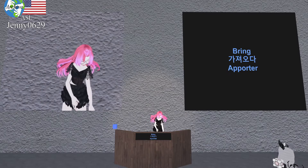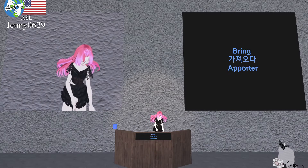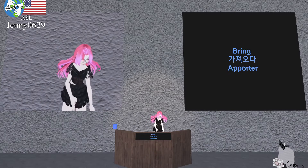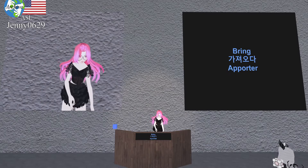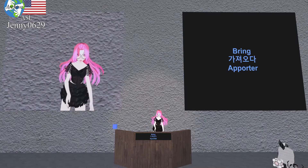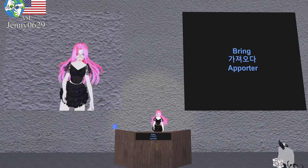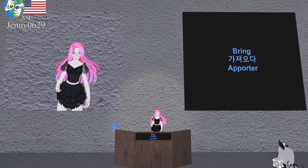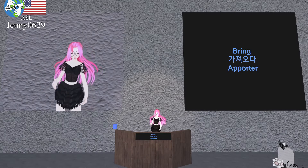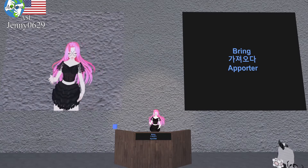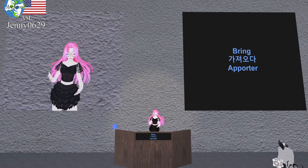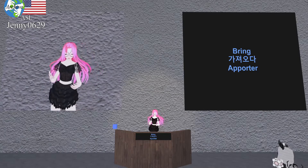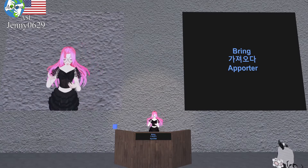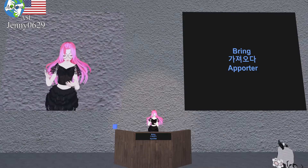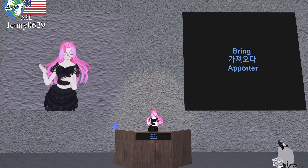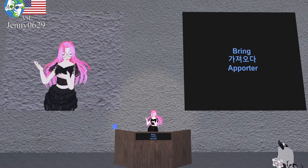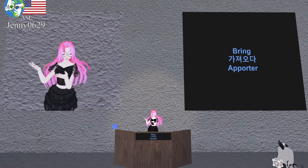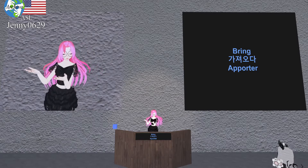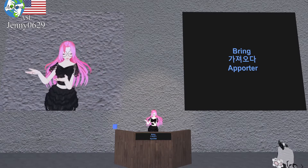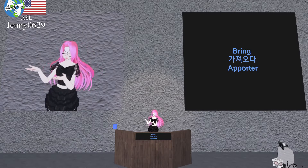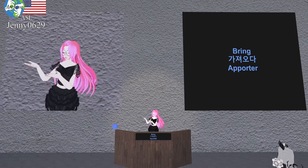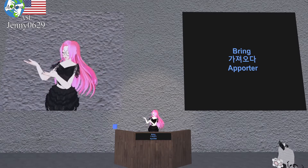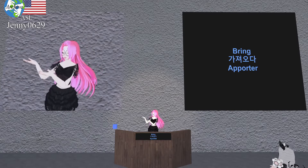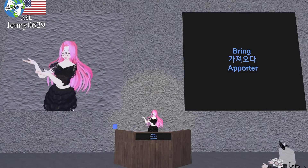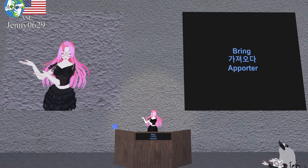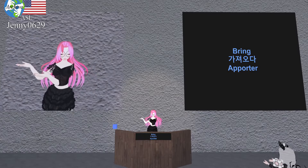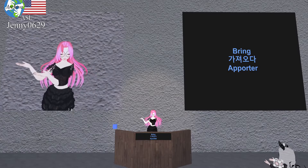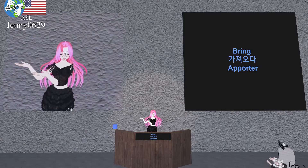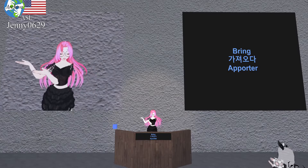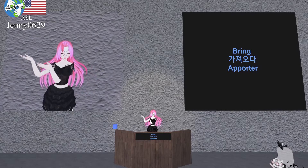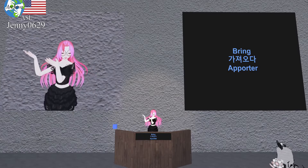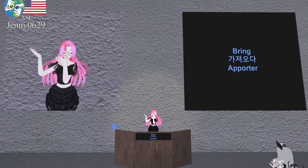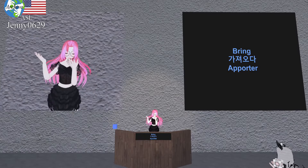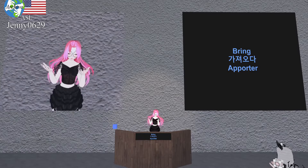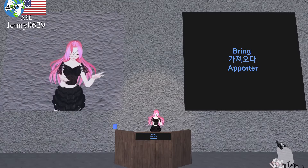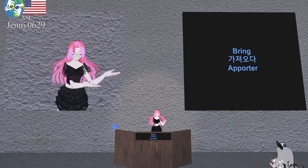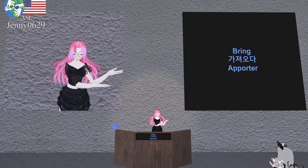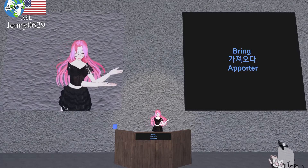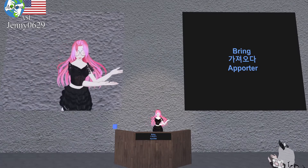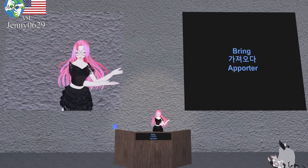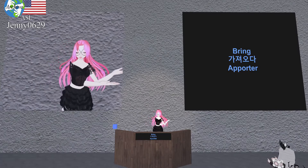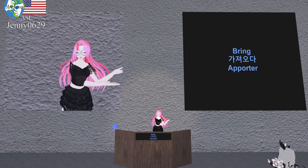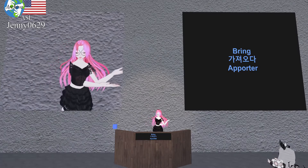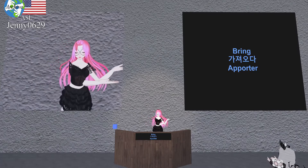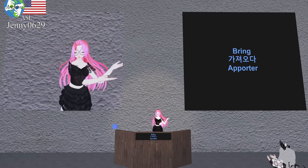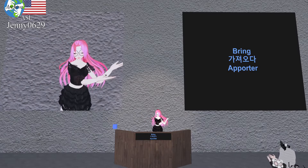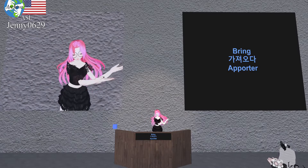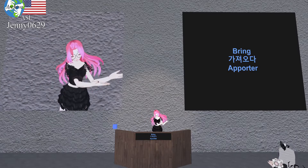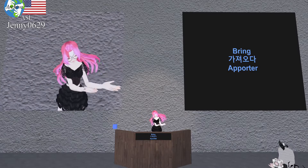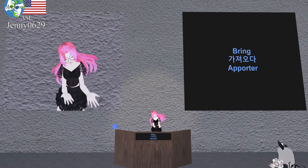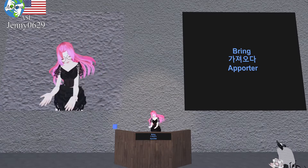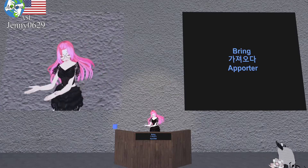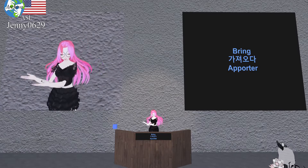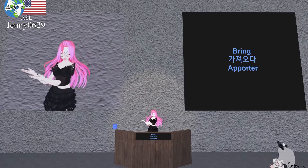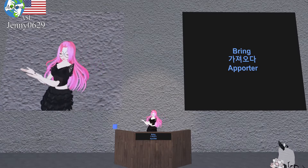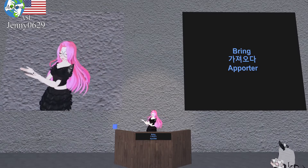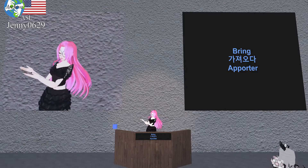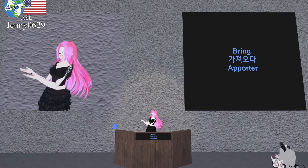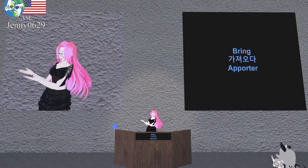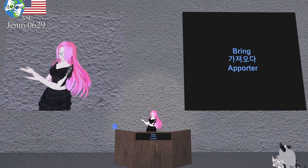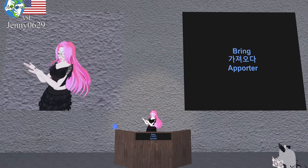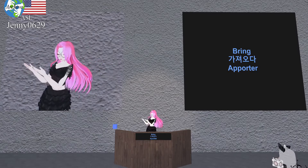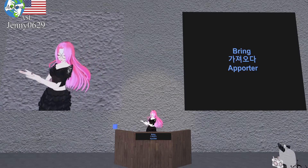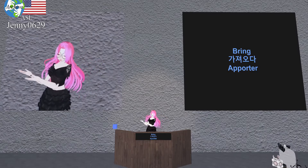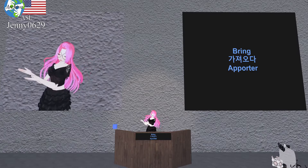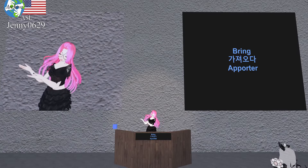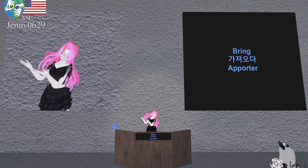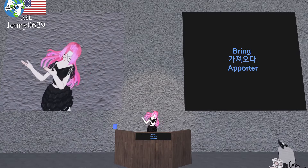Okie dokie. Okay, next one is bring. You're gonna have two open hands starting from here, bringing it over here. Or maybe you're